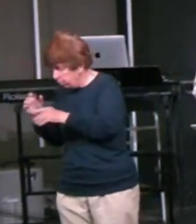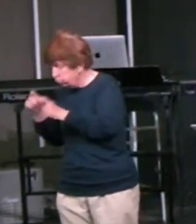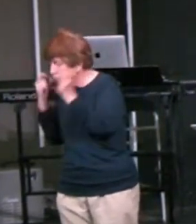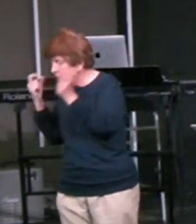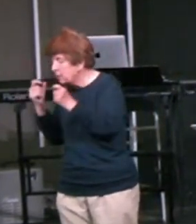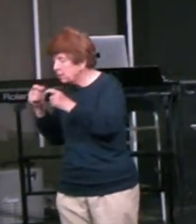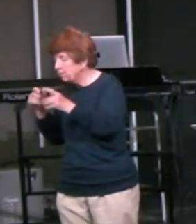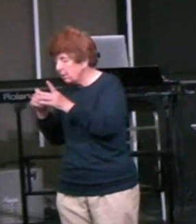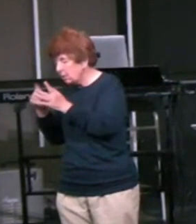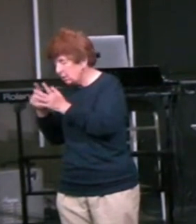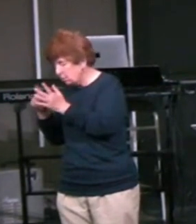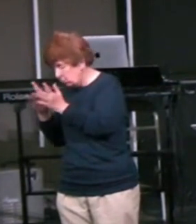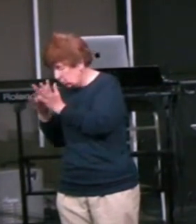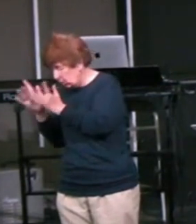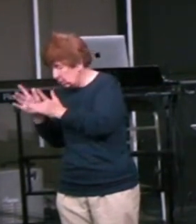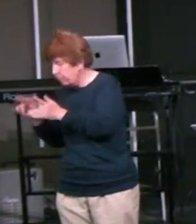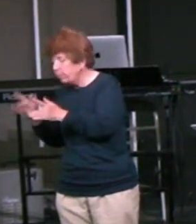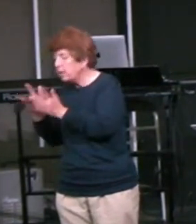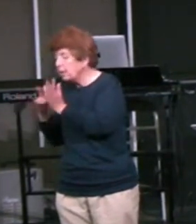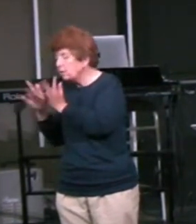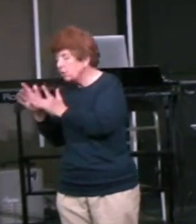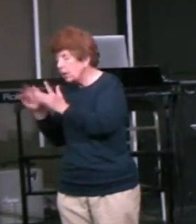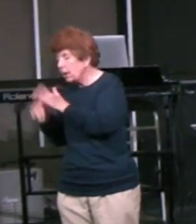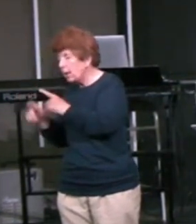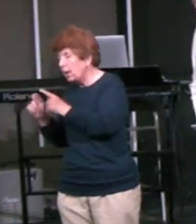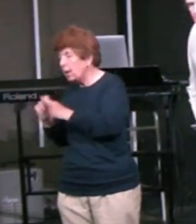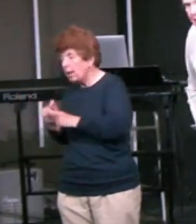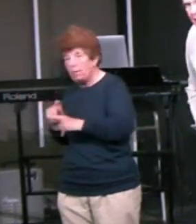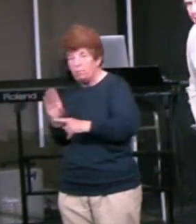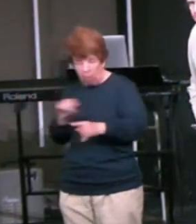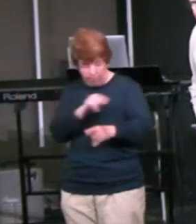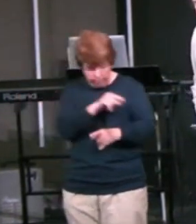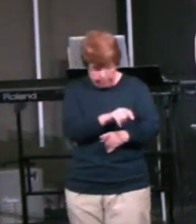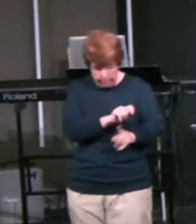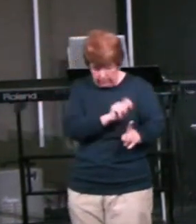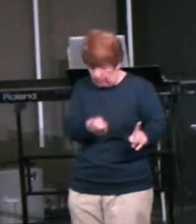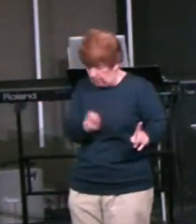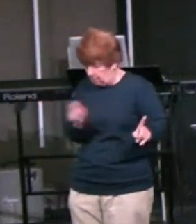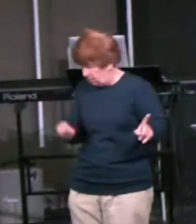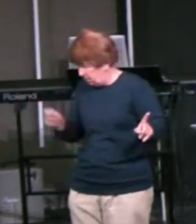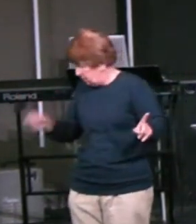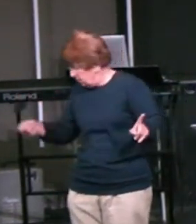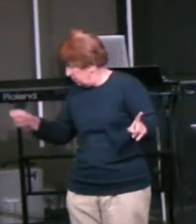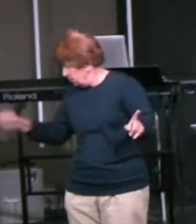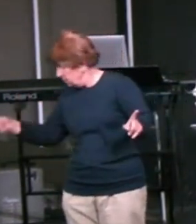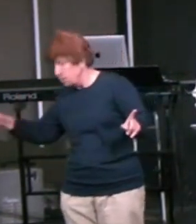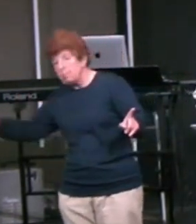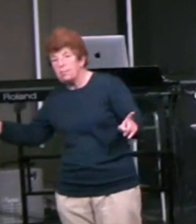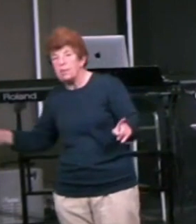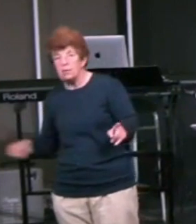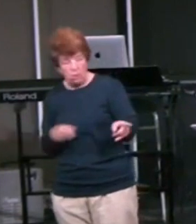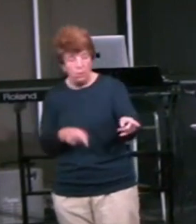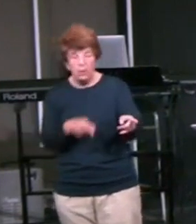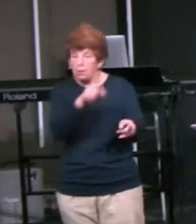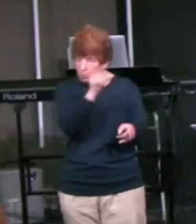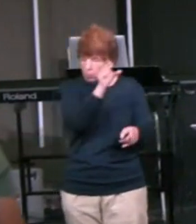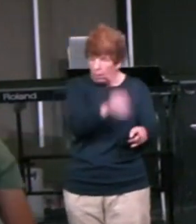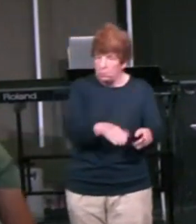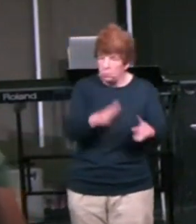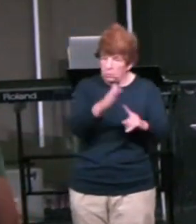and it says that Jesus was a high priest in the order of Melchizedek. Pretty important priest.